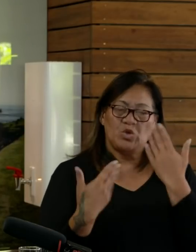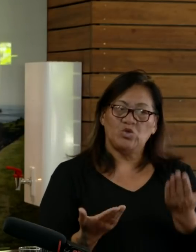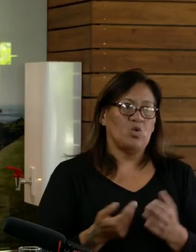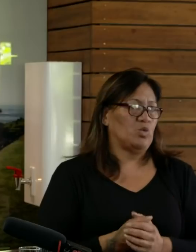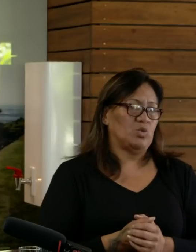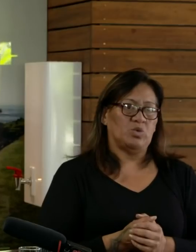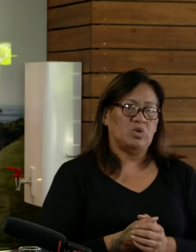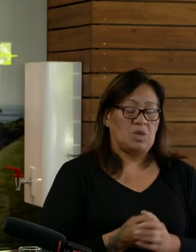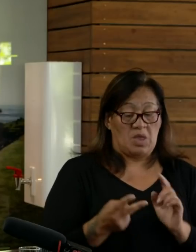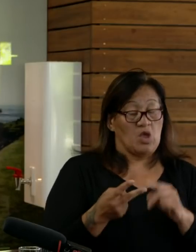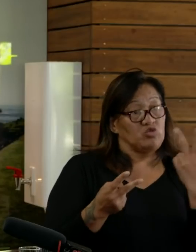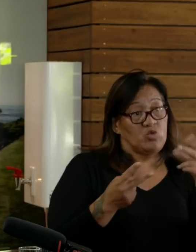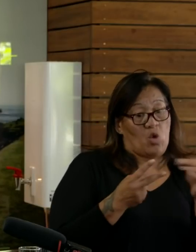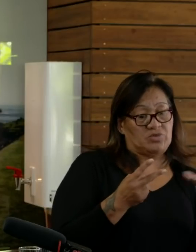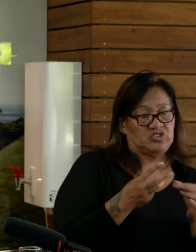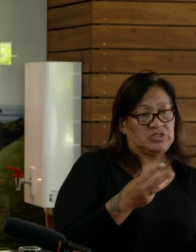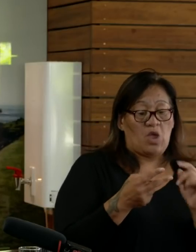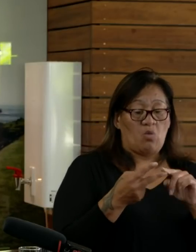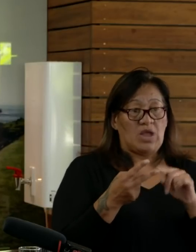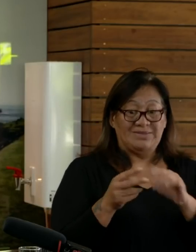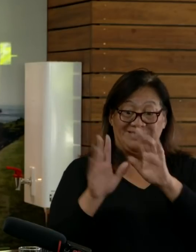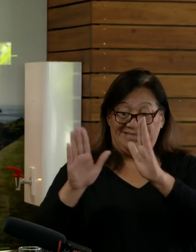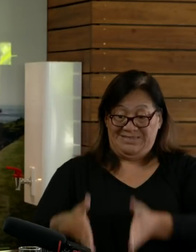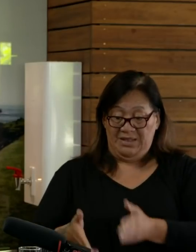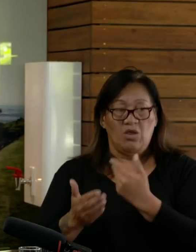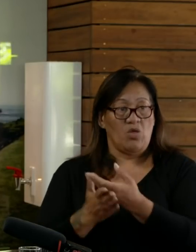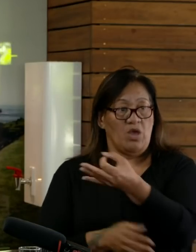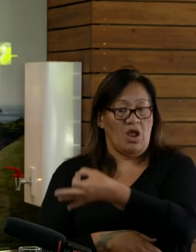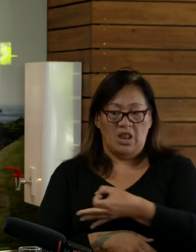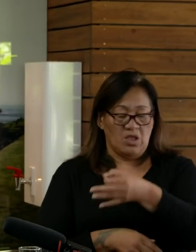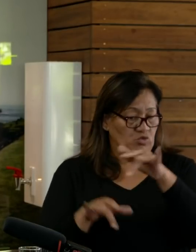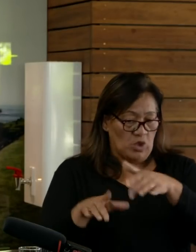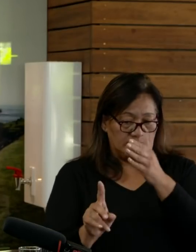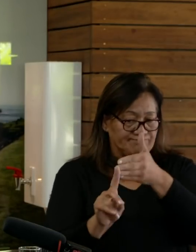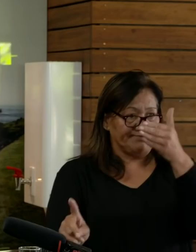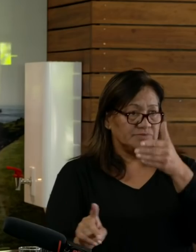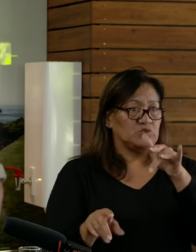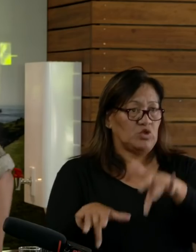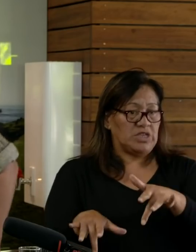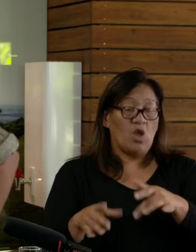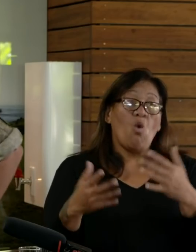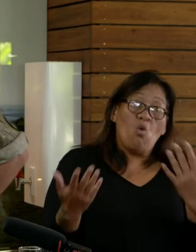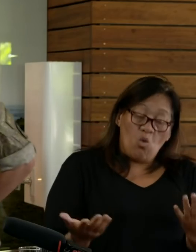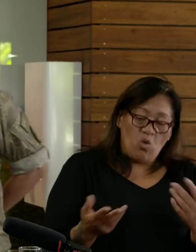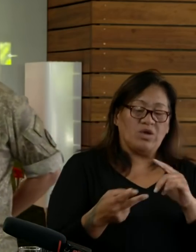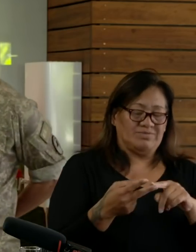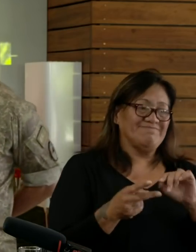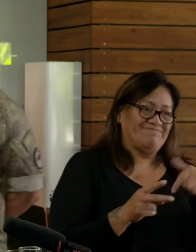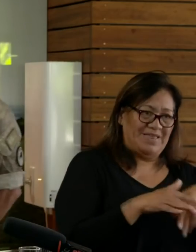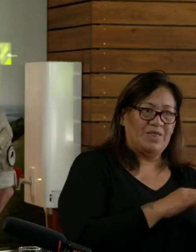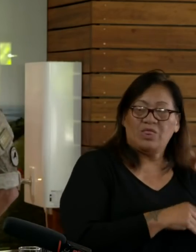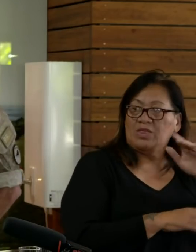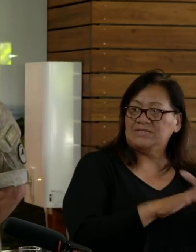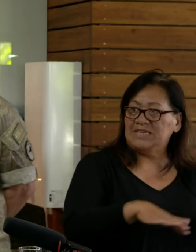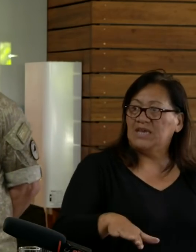so it only leaves two possibilities. One is still on the island and we haven't located them, or they too are in the water. Can